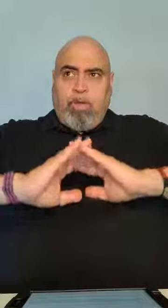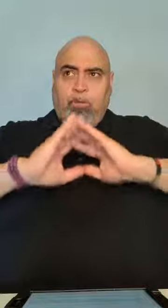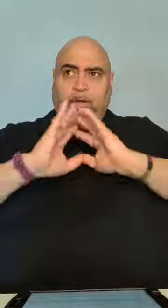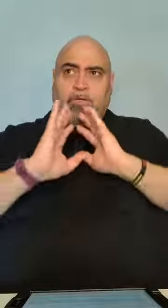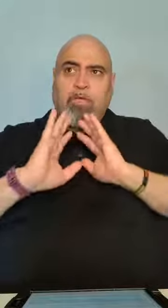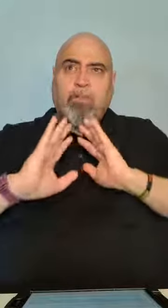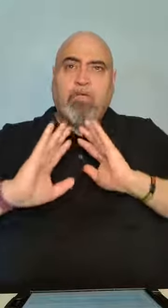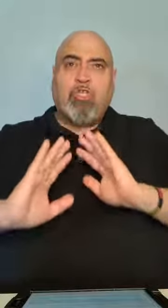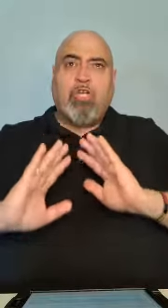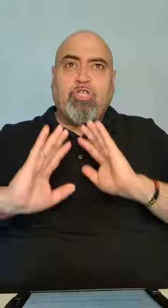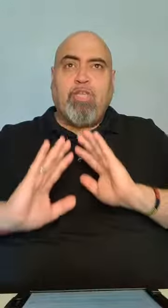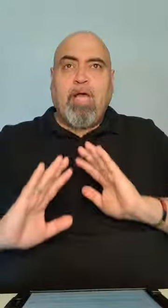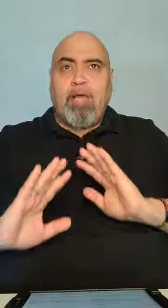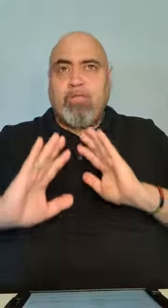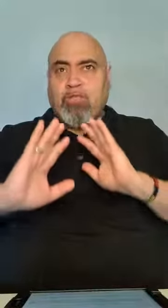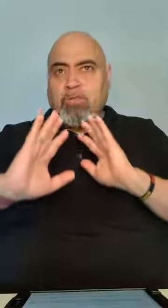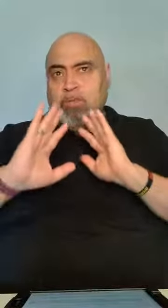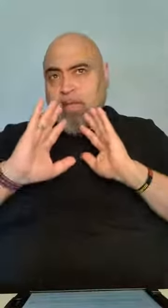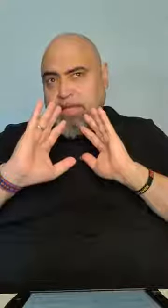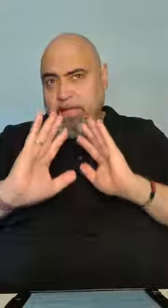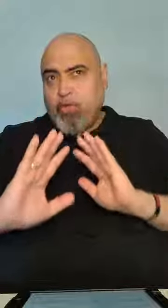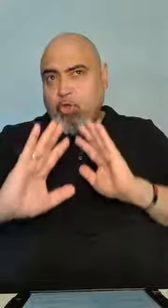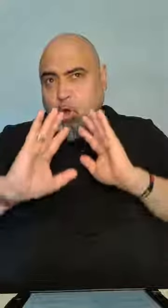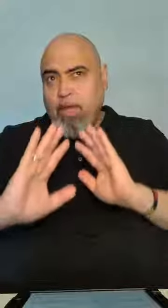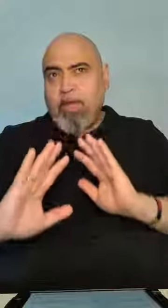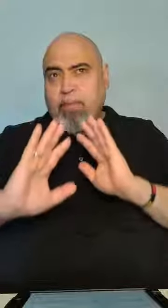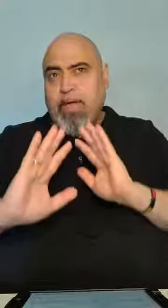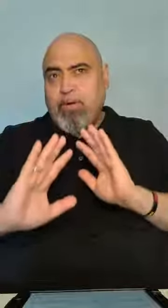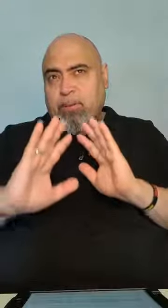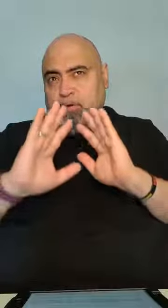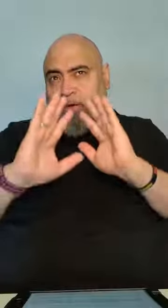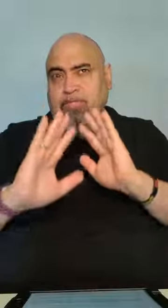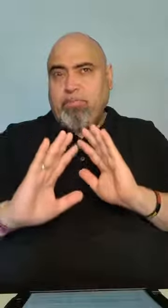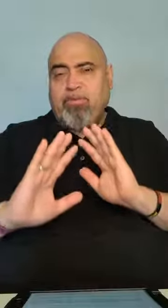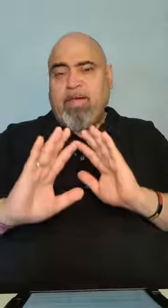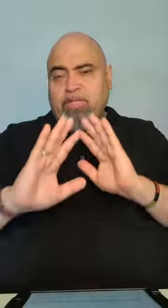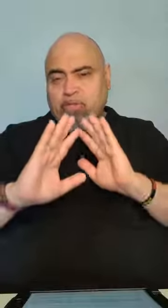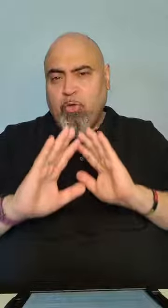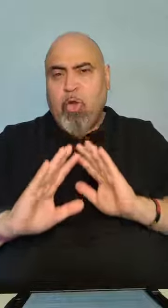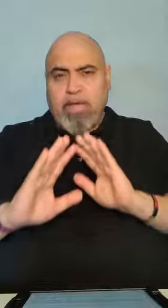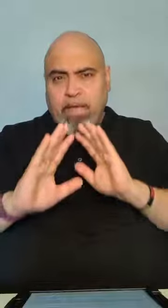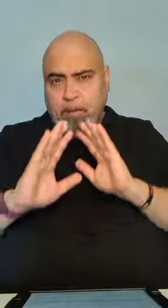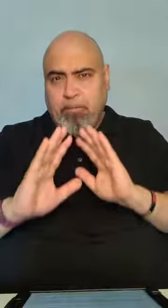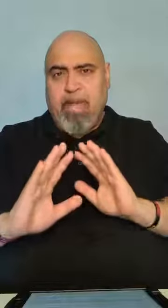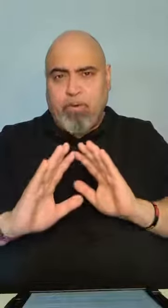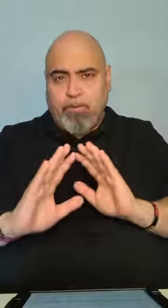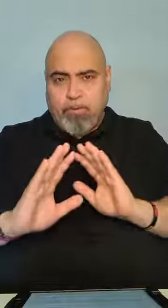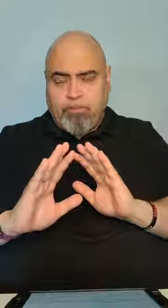When it talks about judge not, it's again talking about, and I'm going to try to simplify it, it's talking about